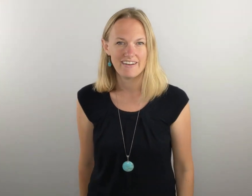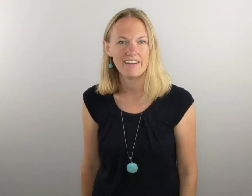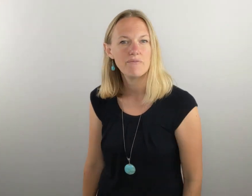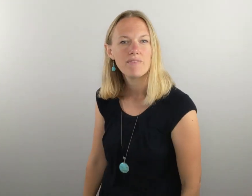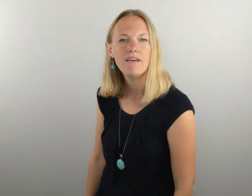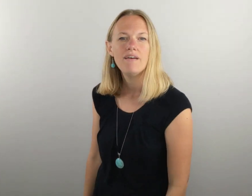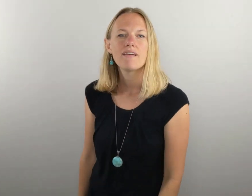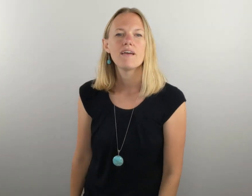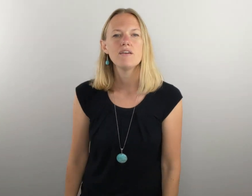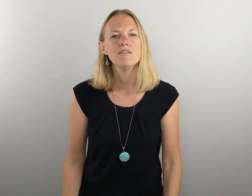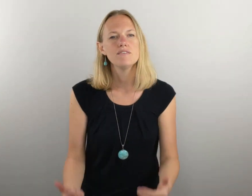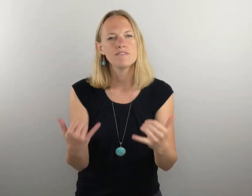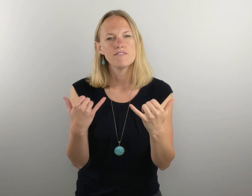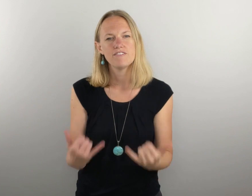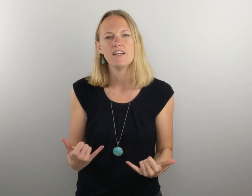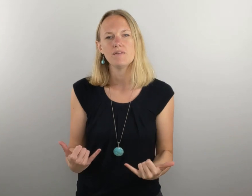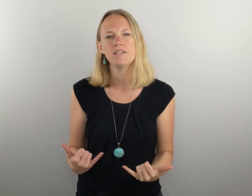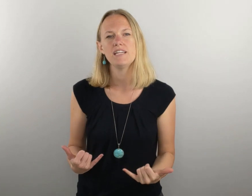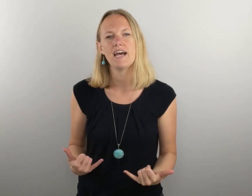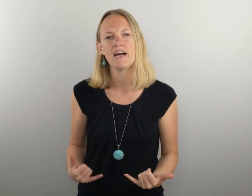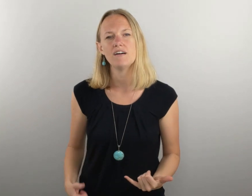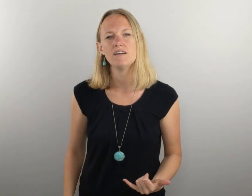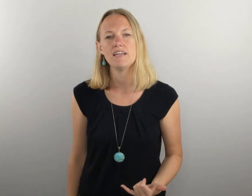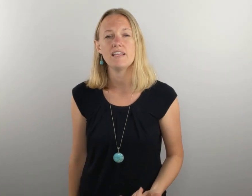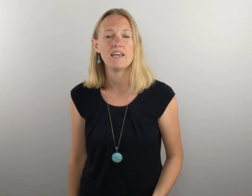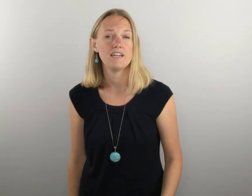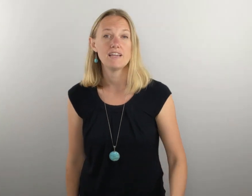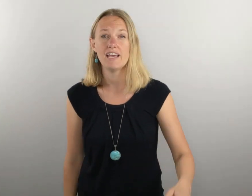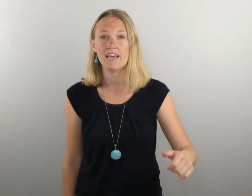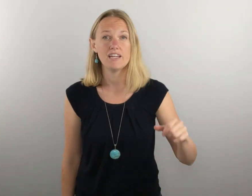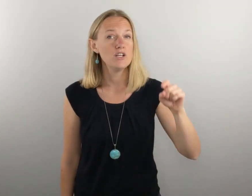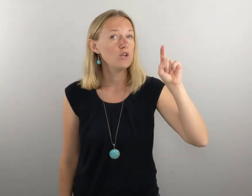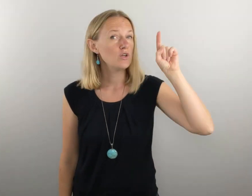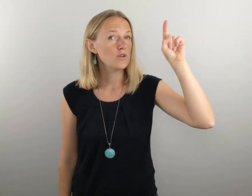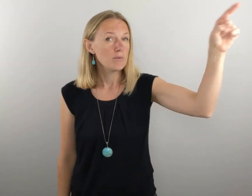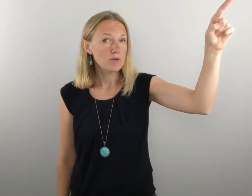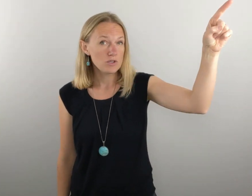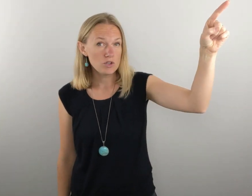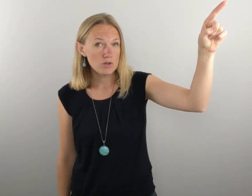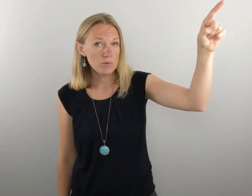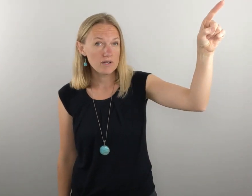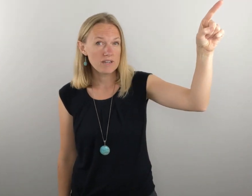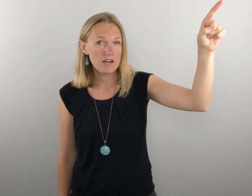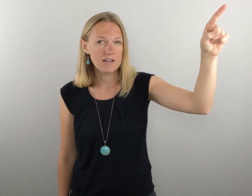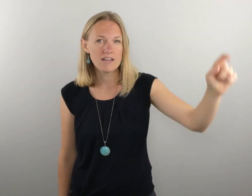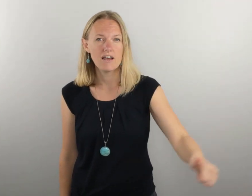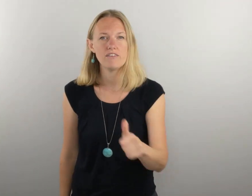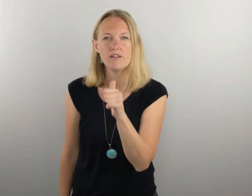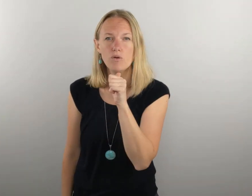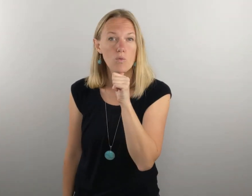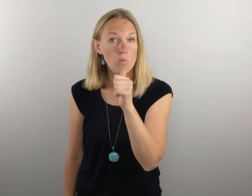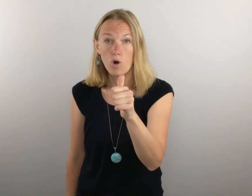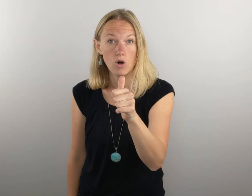necessary. Okay? Fail me now, and then again, you pointing to God in heaven